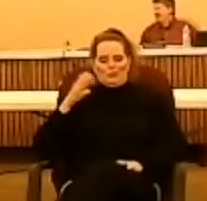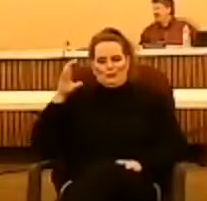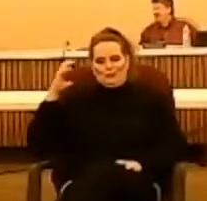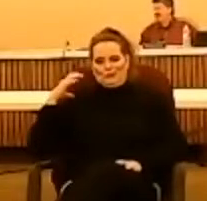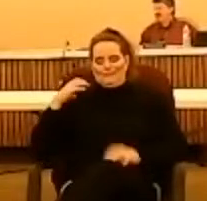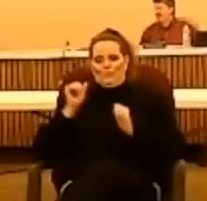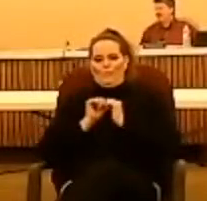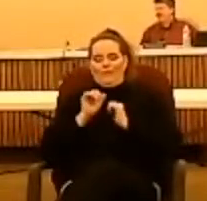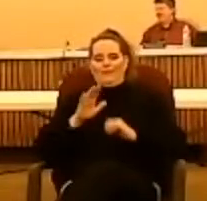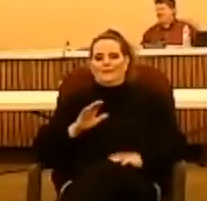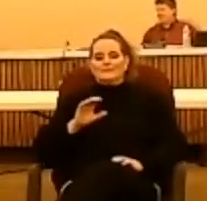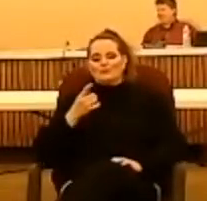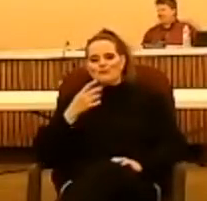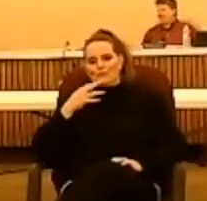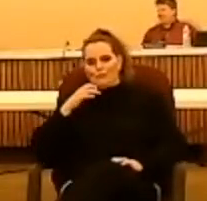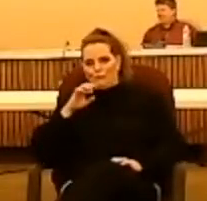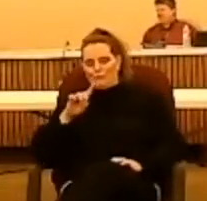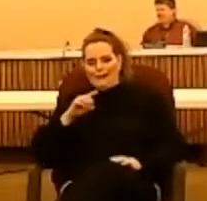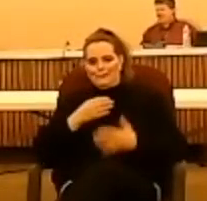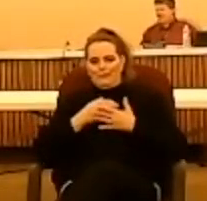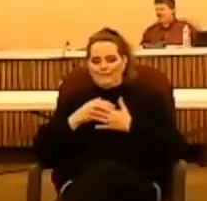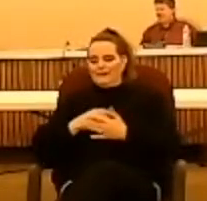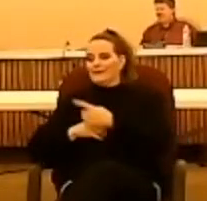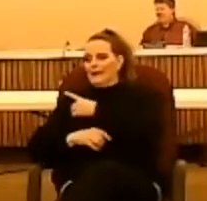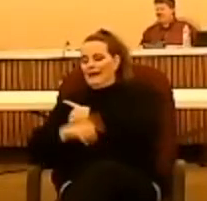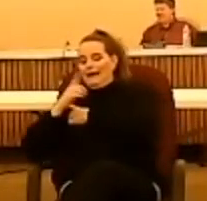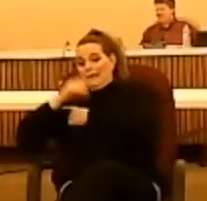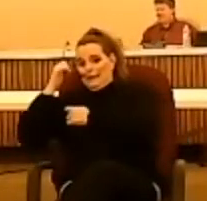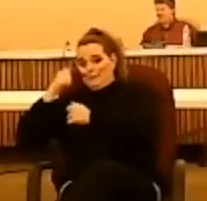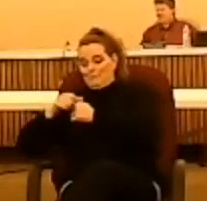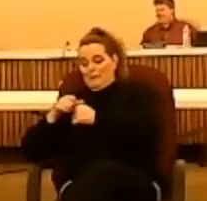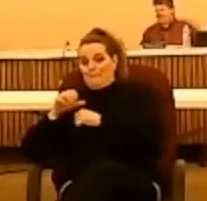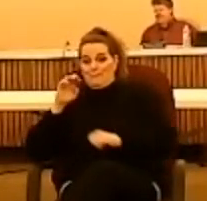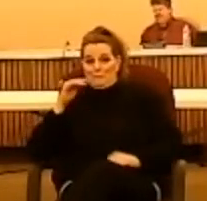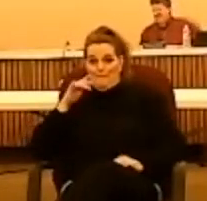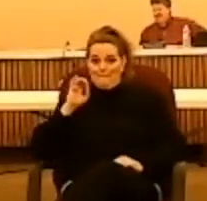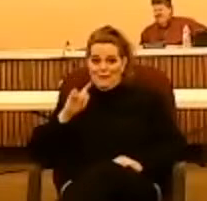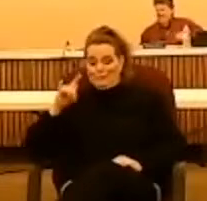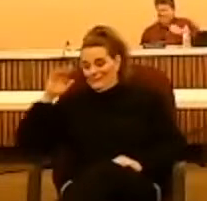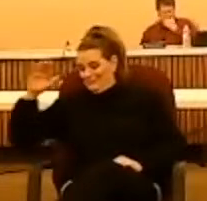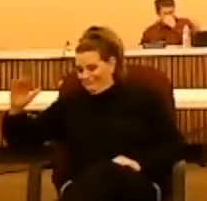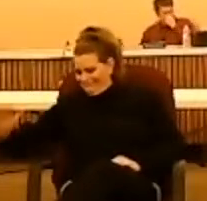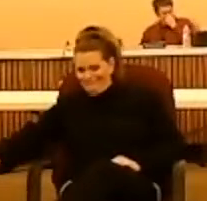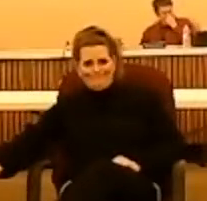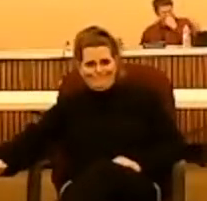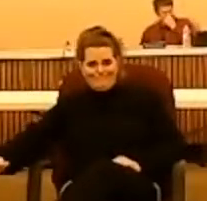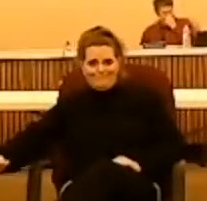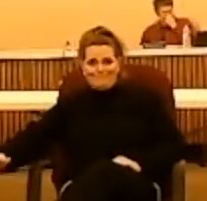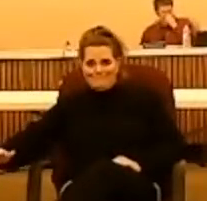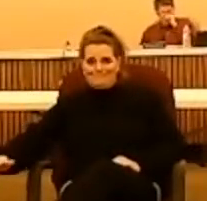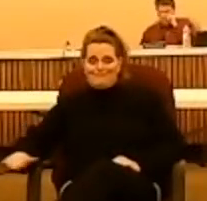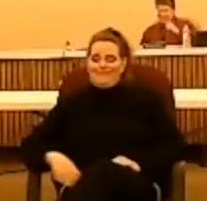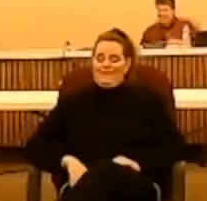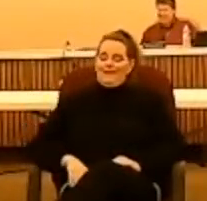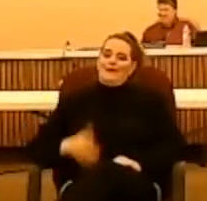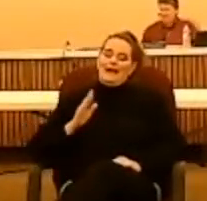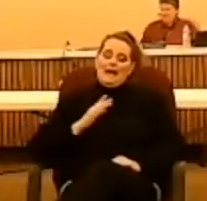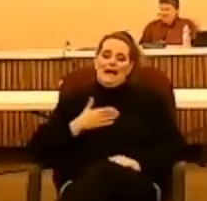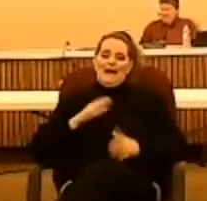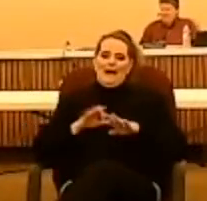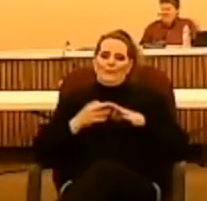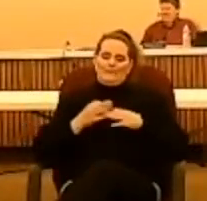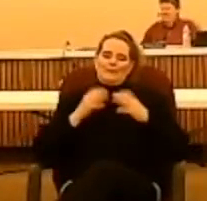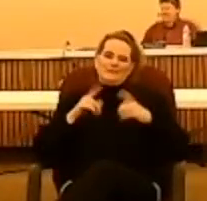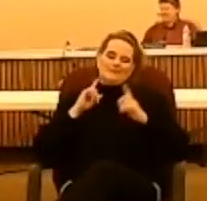So Sure you- to age myself, I remember Mark when he was much younger. Wow. Our families kind of grew